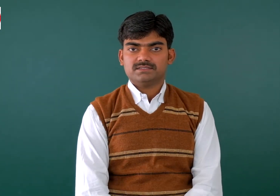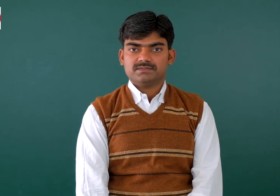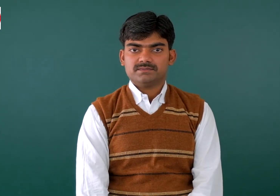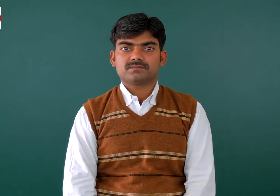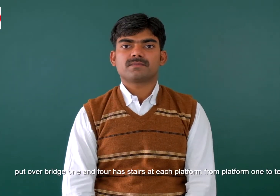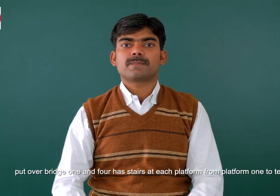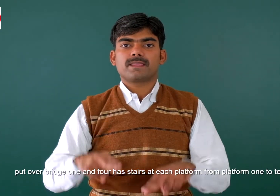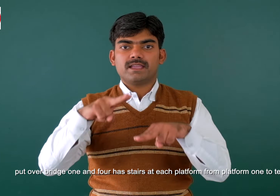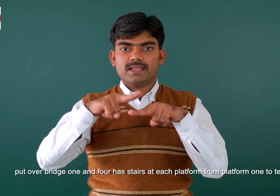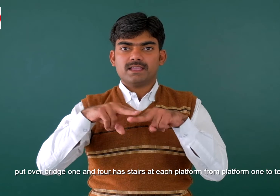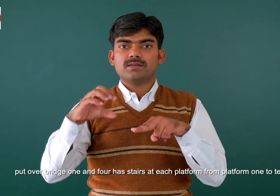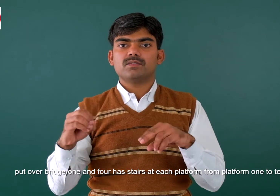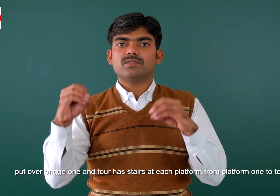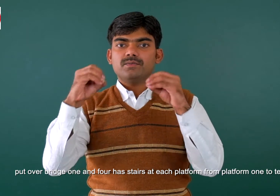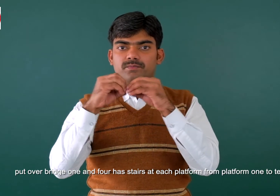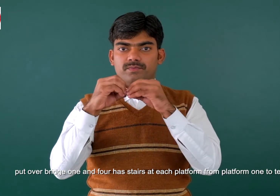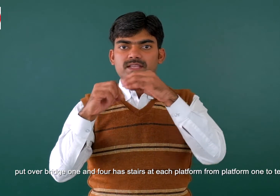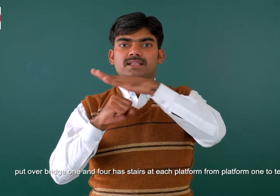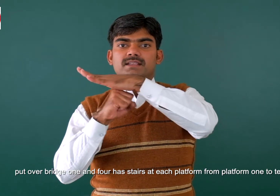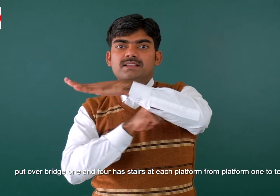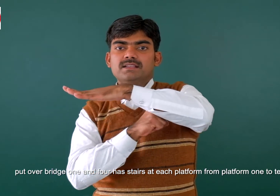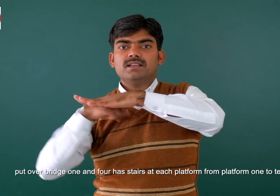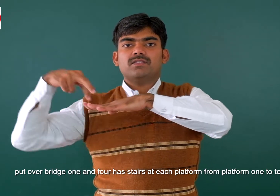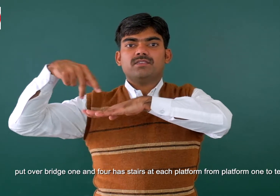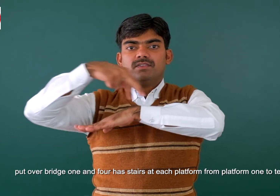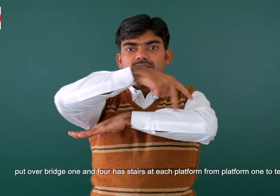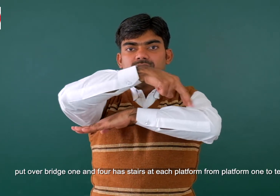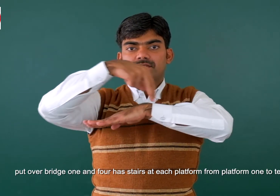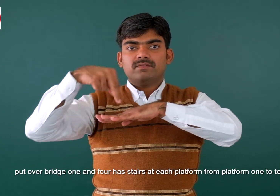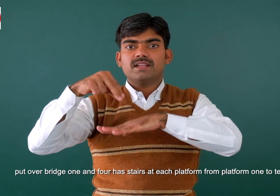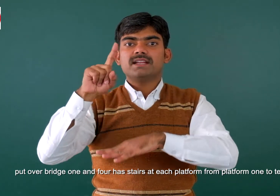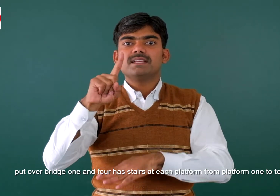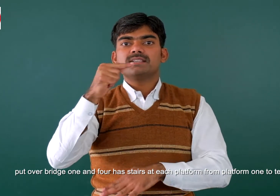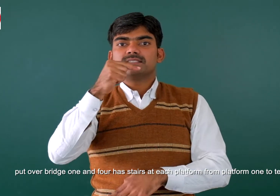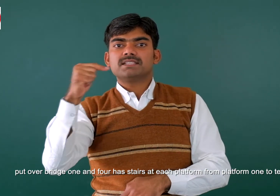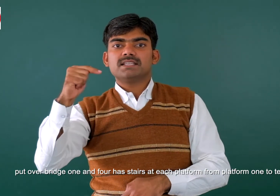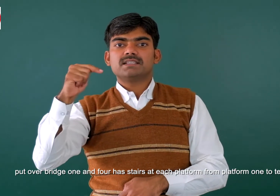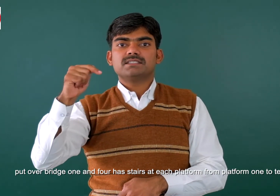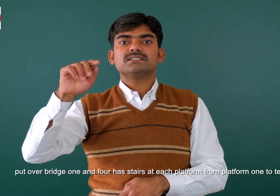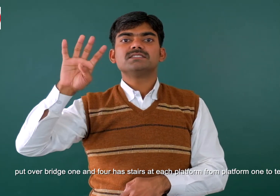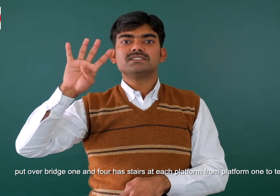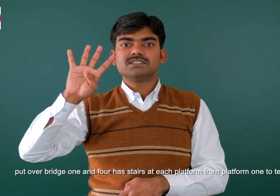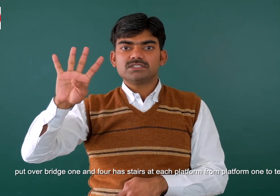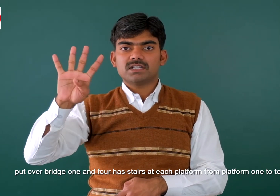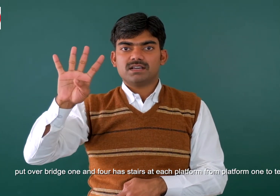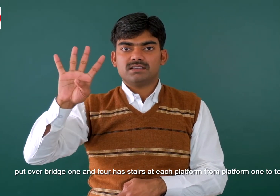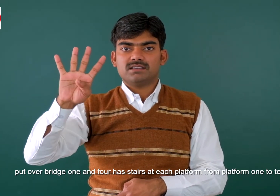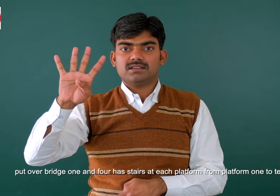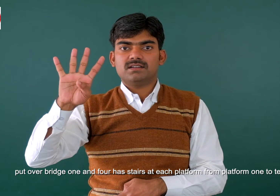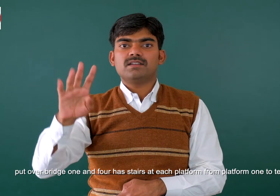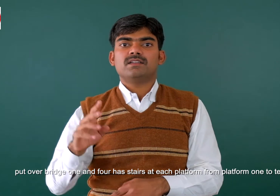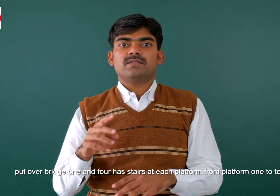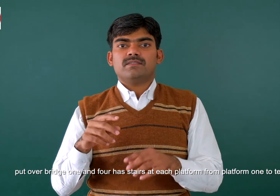foot over bridge 1 and 4 has stairs at each platform from platform 1 to 10.